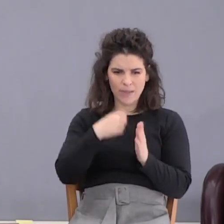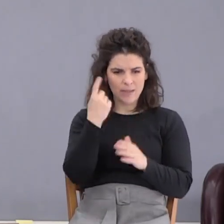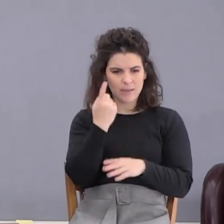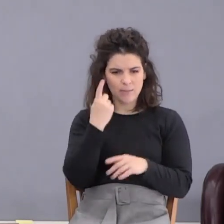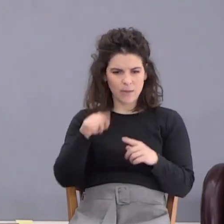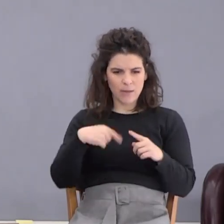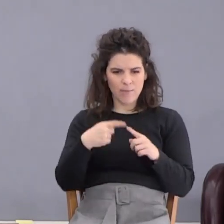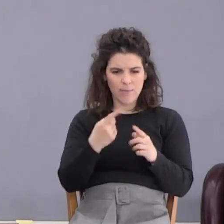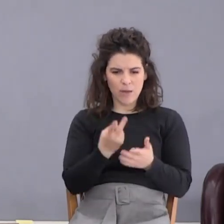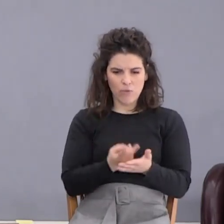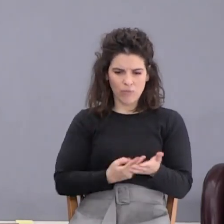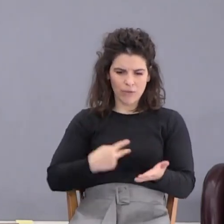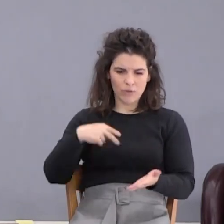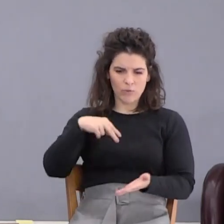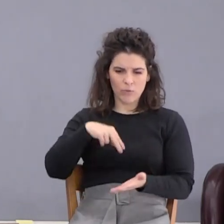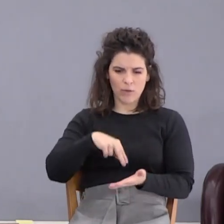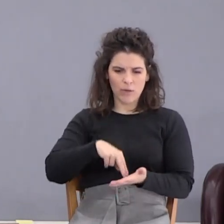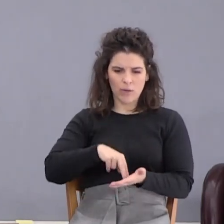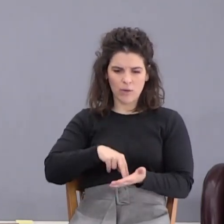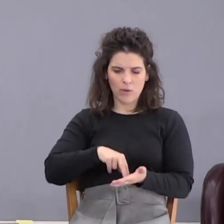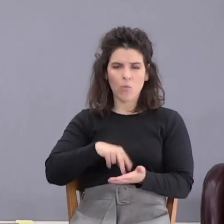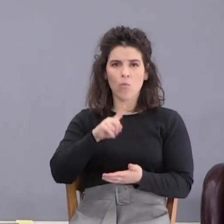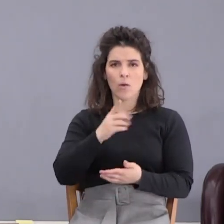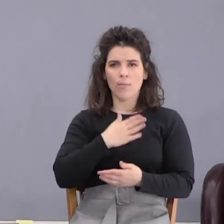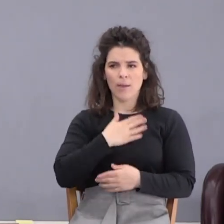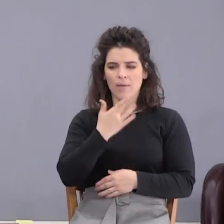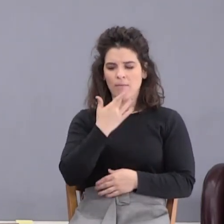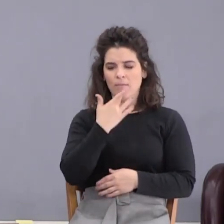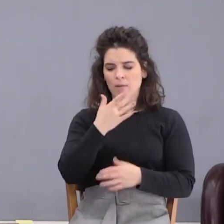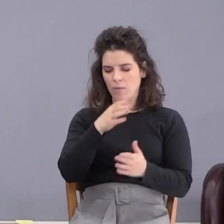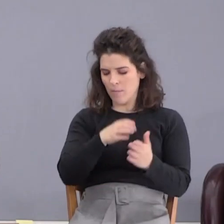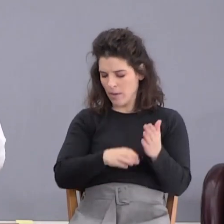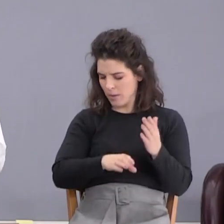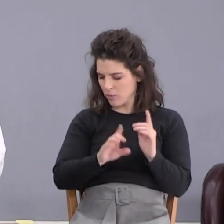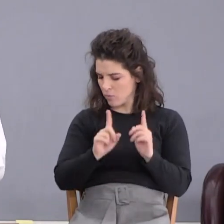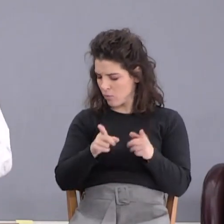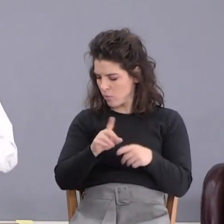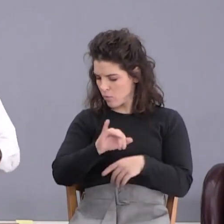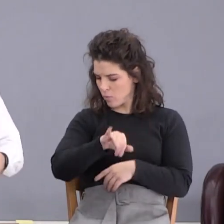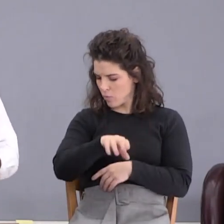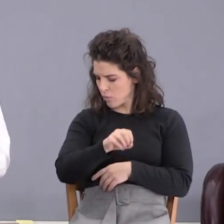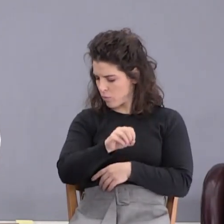resurrection. One of my favorite passages, go to Job chapter 14. So